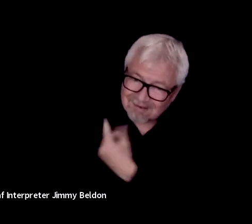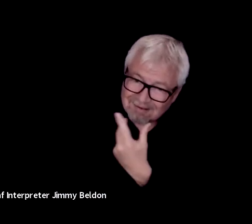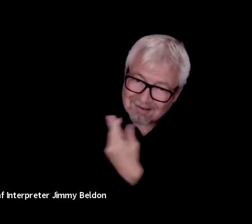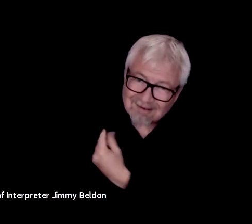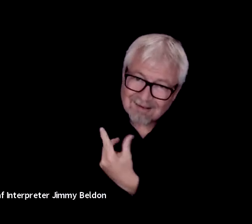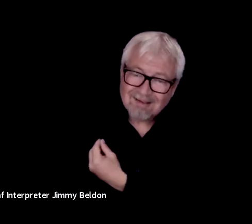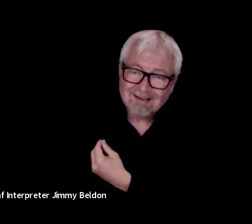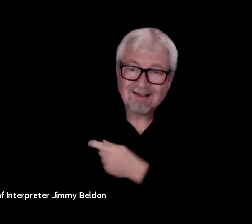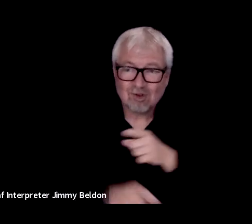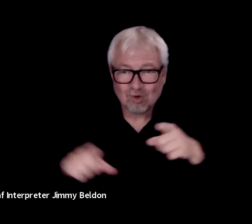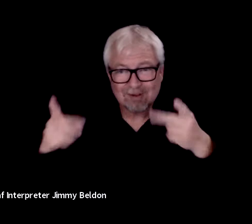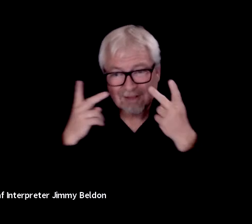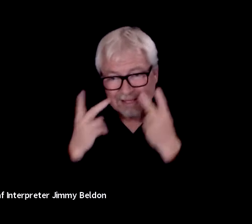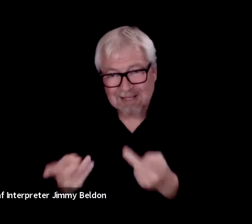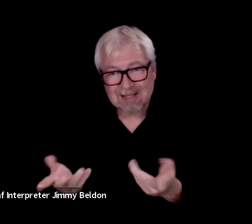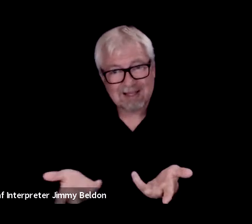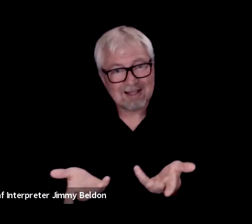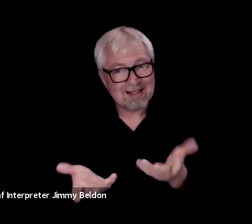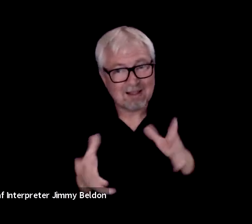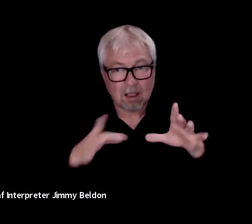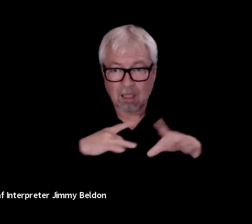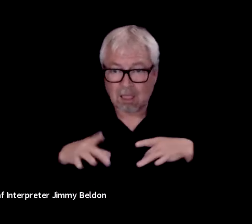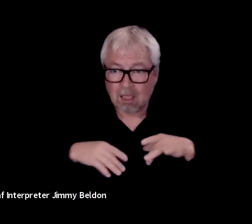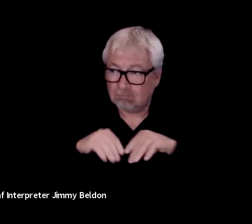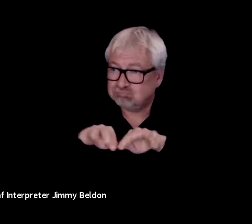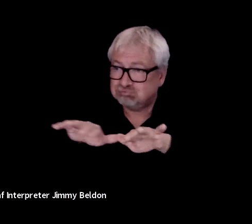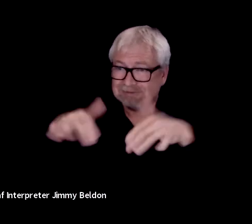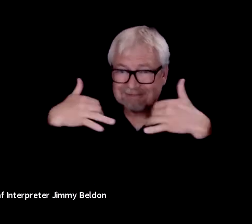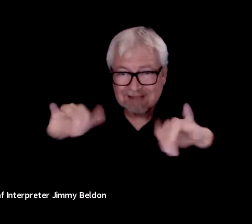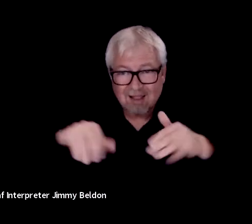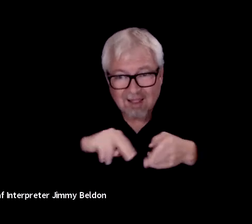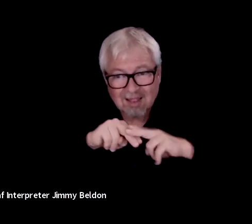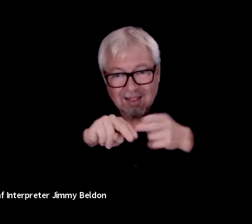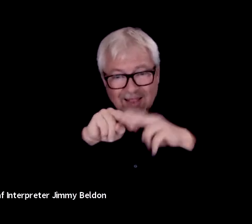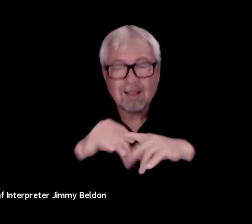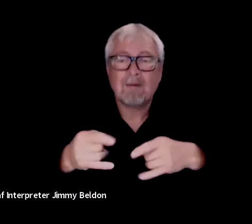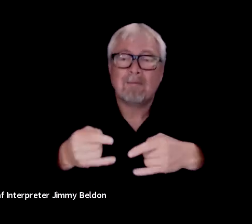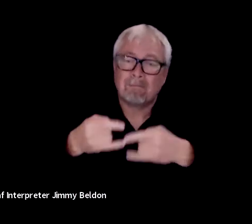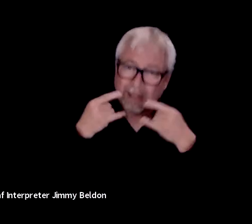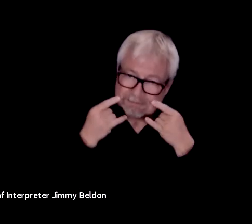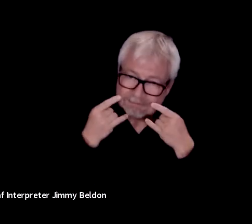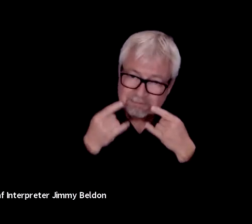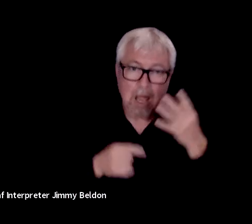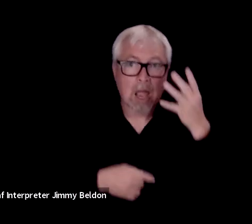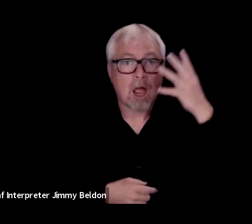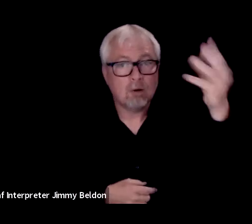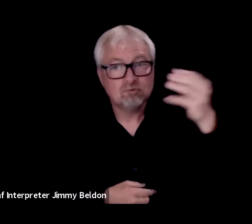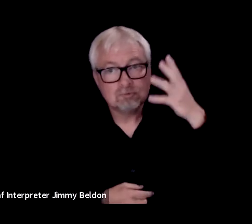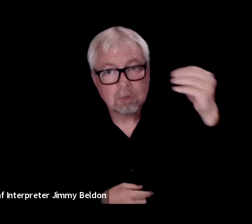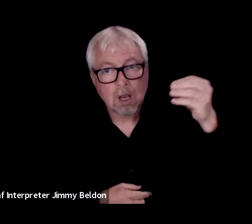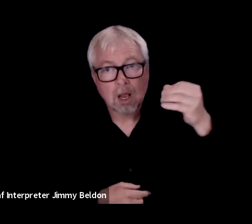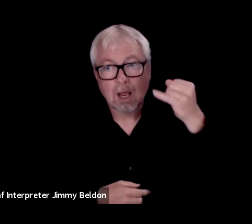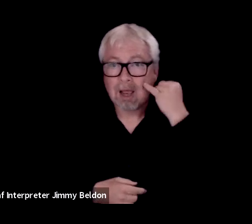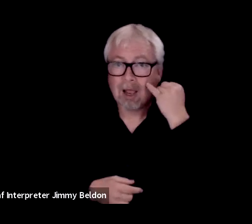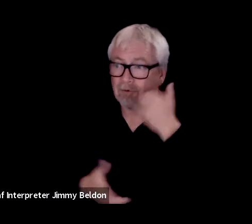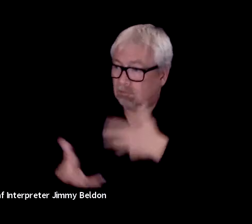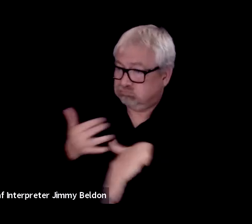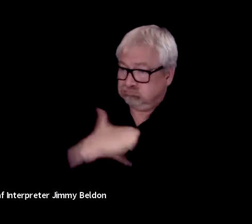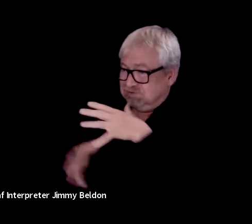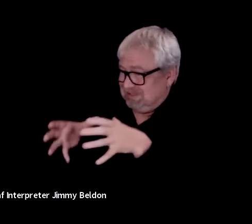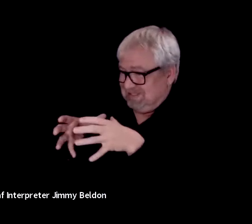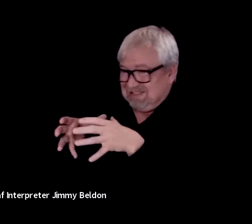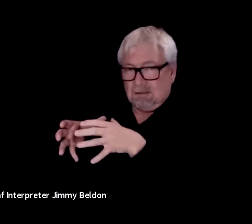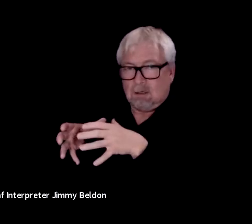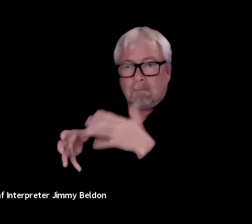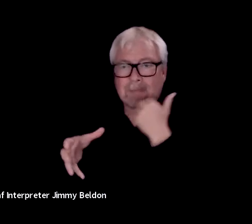indoors and outdoors, where there is crowding and where you can't keep a social distance, that sick